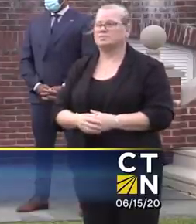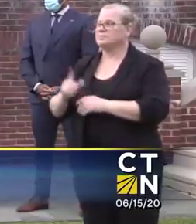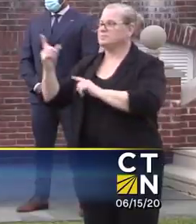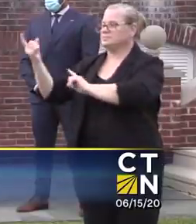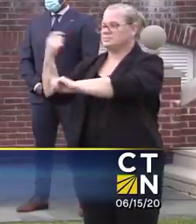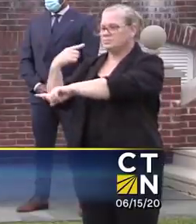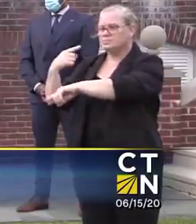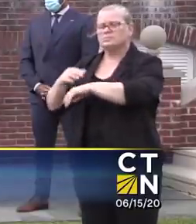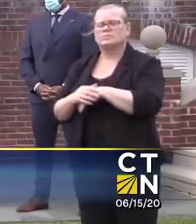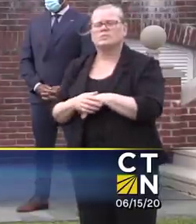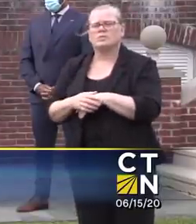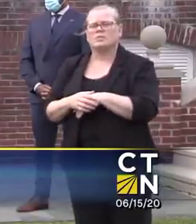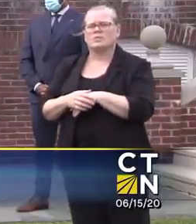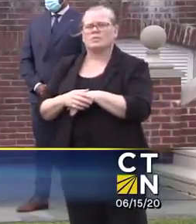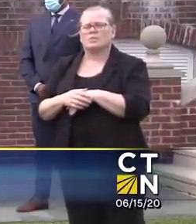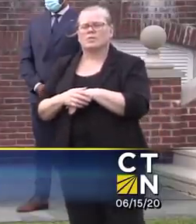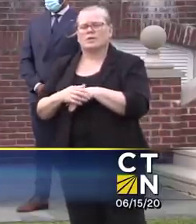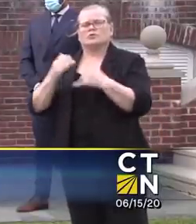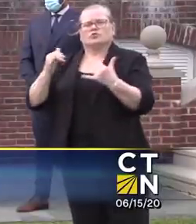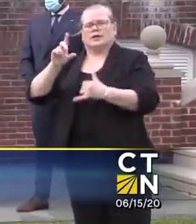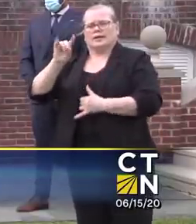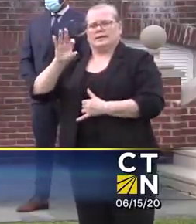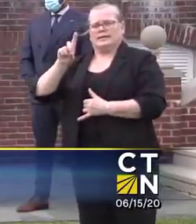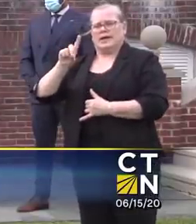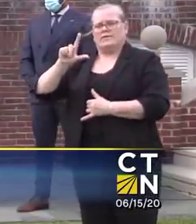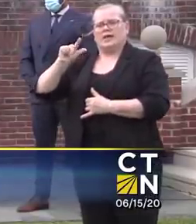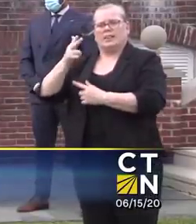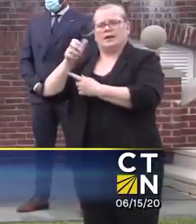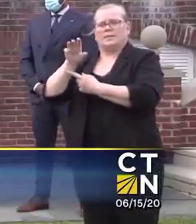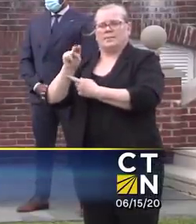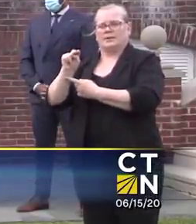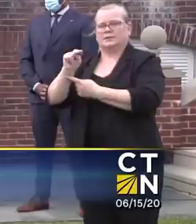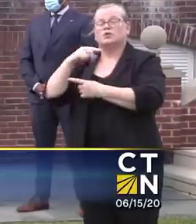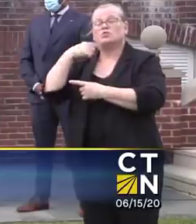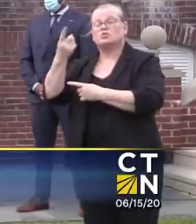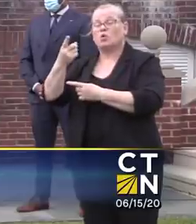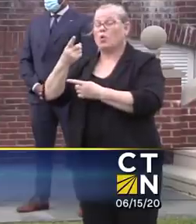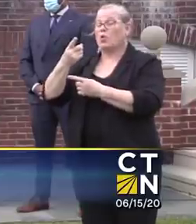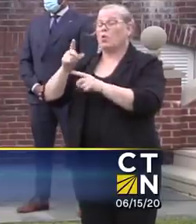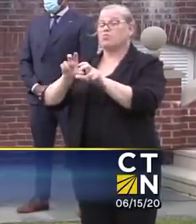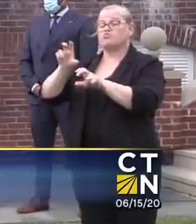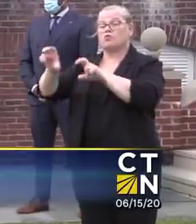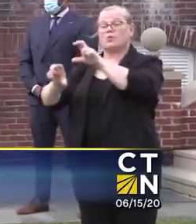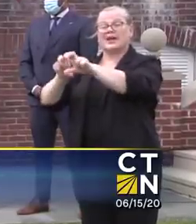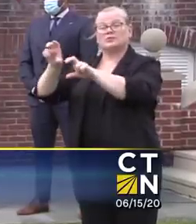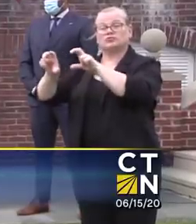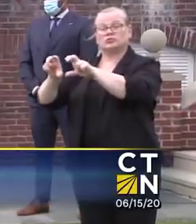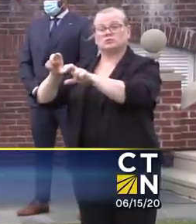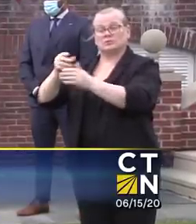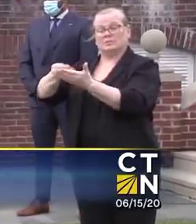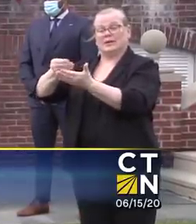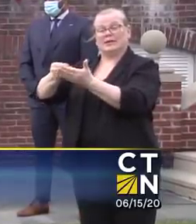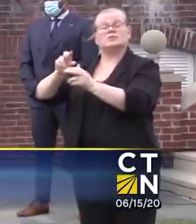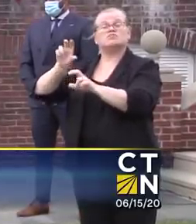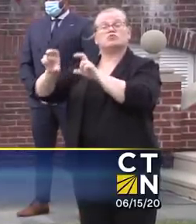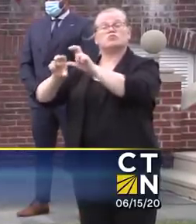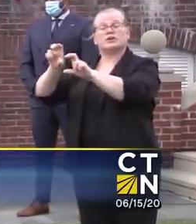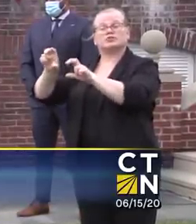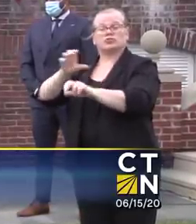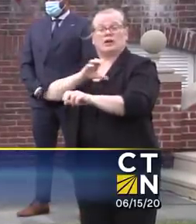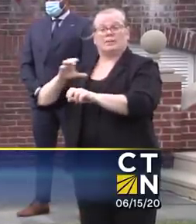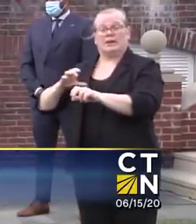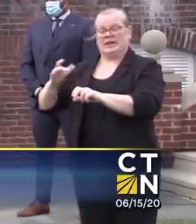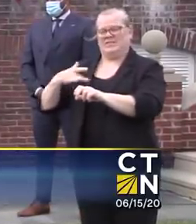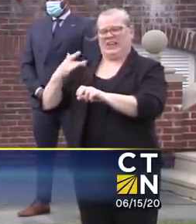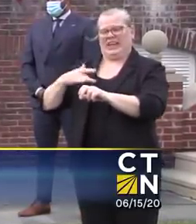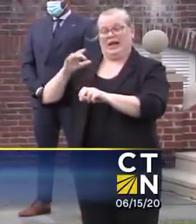the Appropriations Committee today that Connecticut is not likely to recover economically until the second half of 2021. What's your